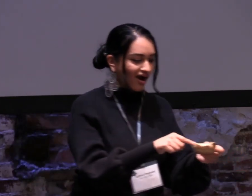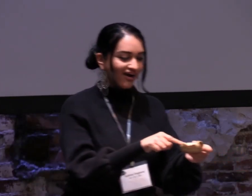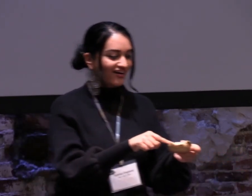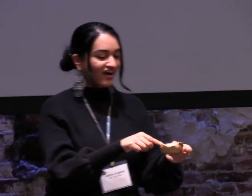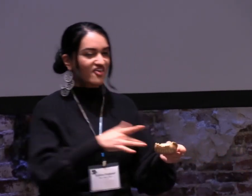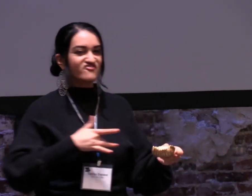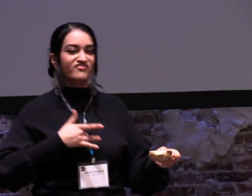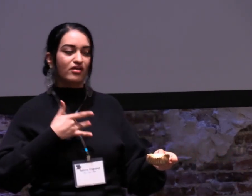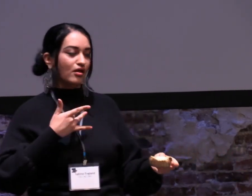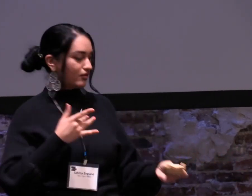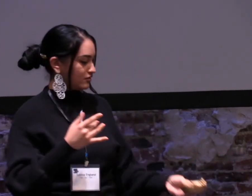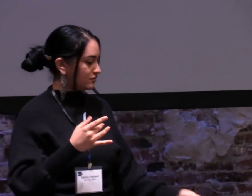this.